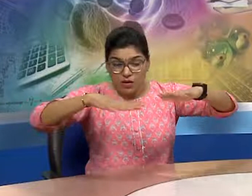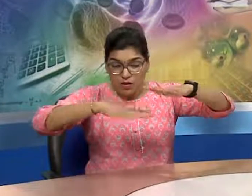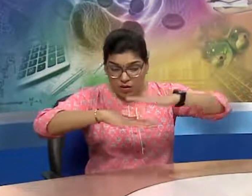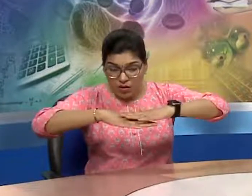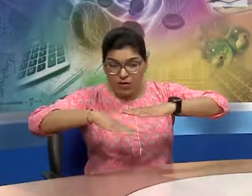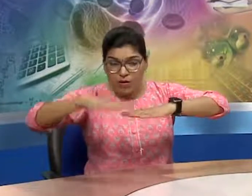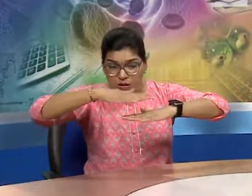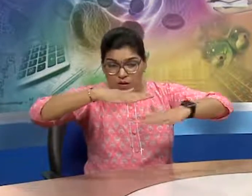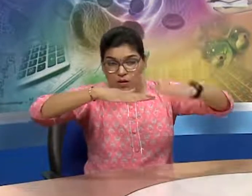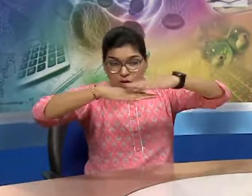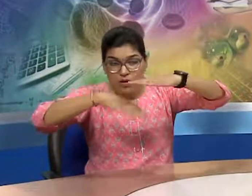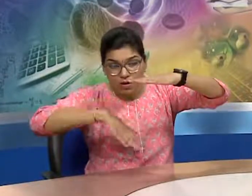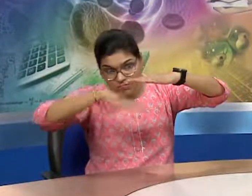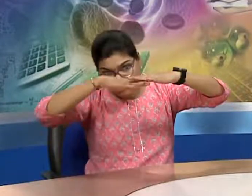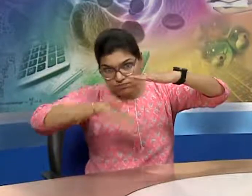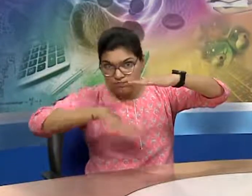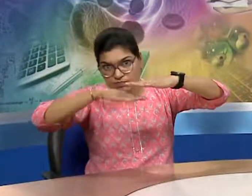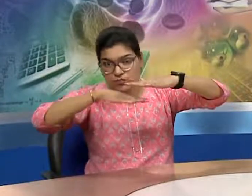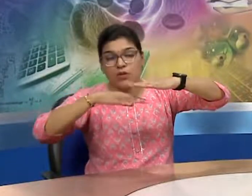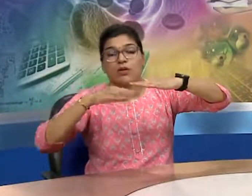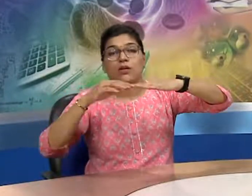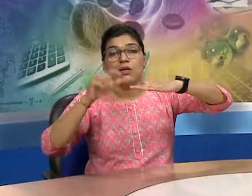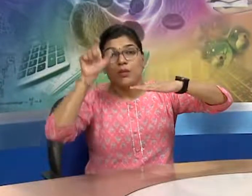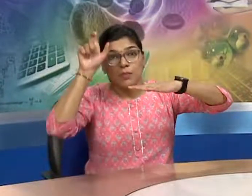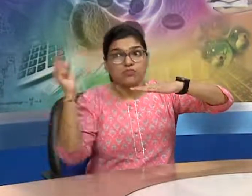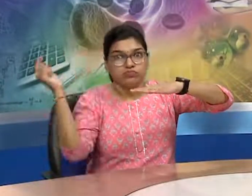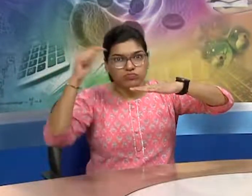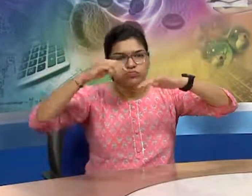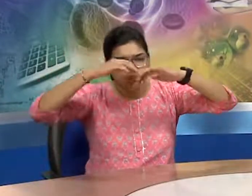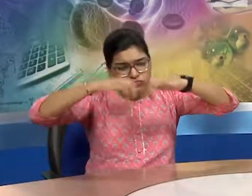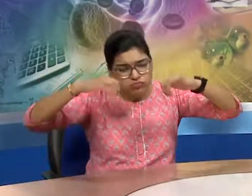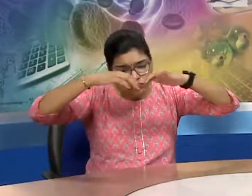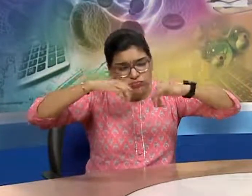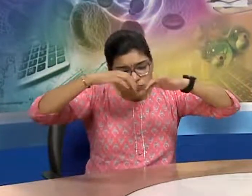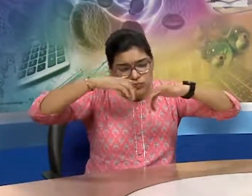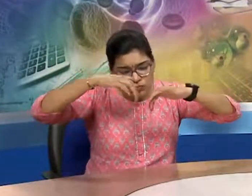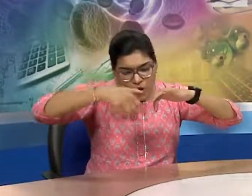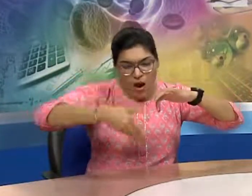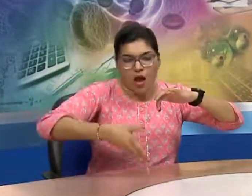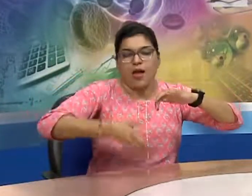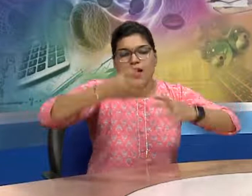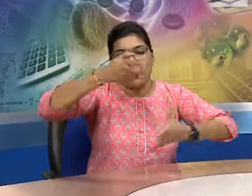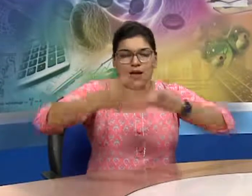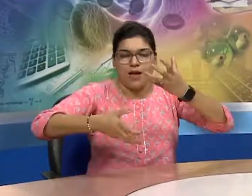Minerals are found in different layers of the earth.